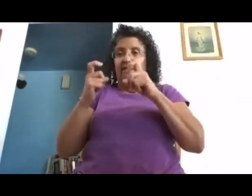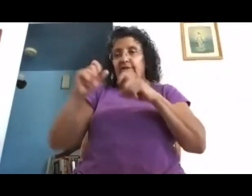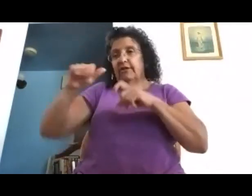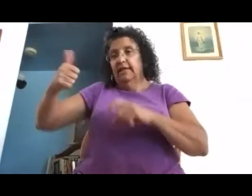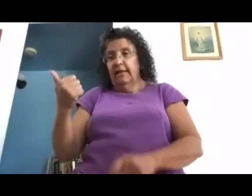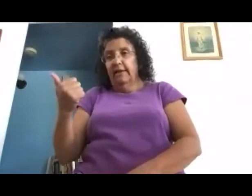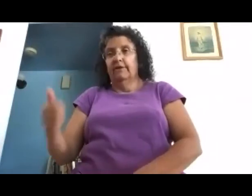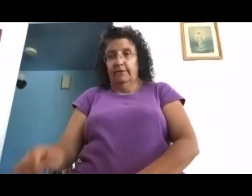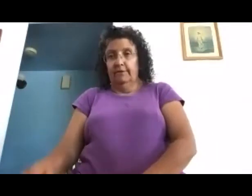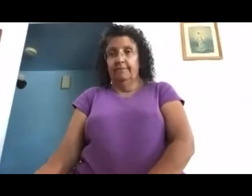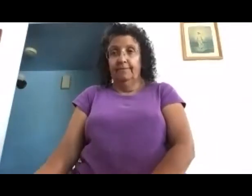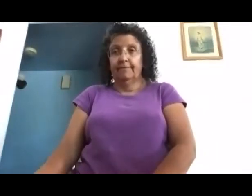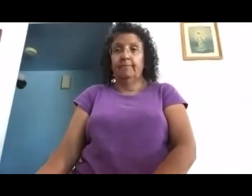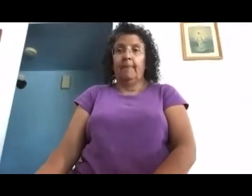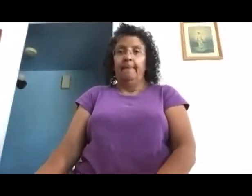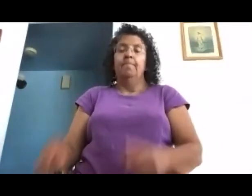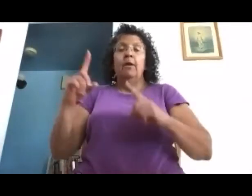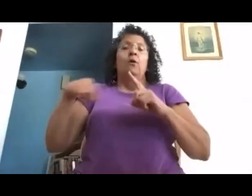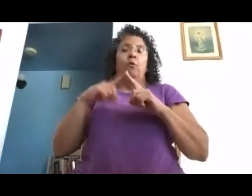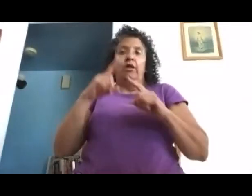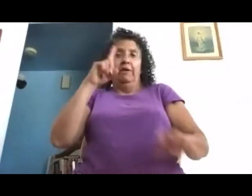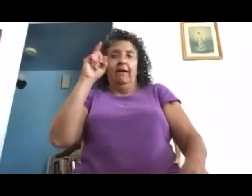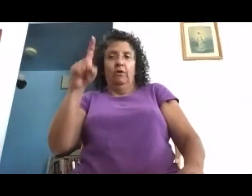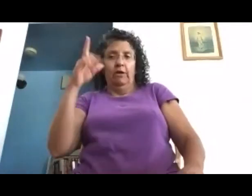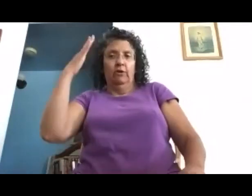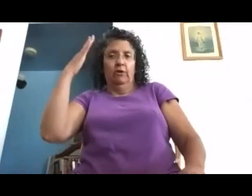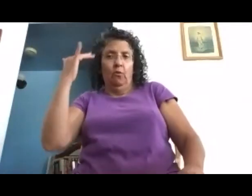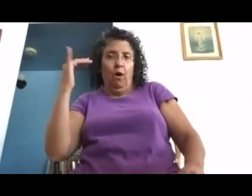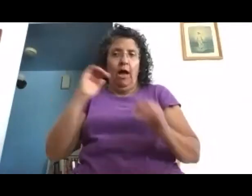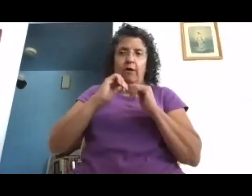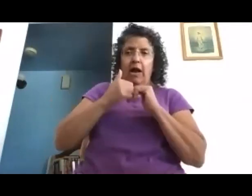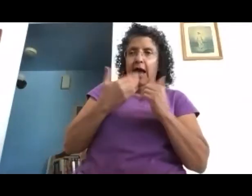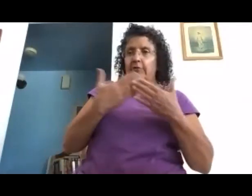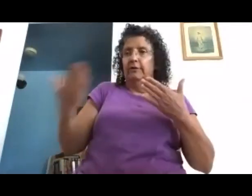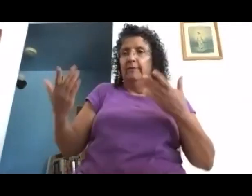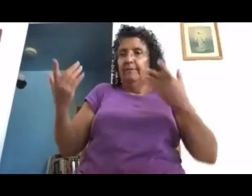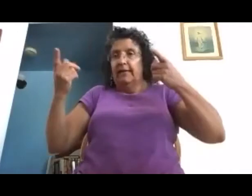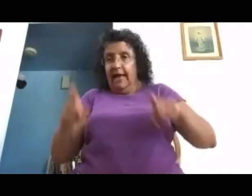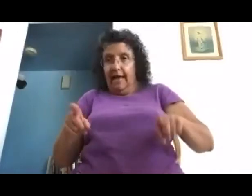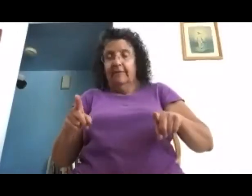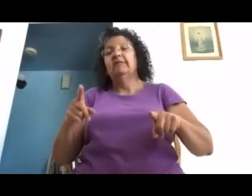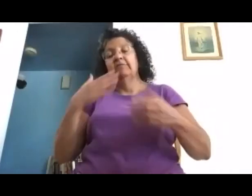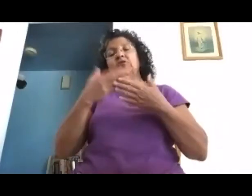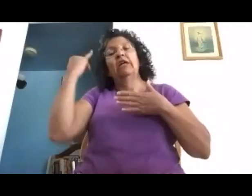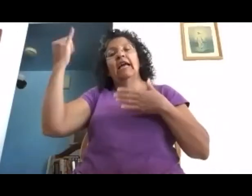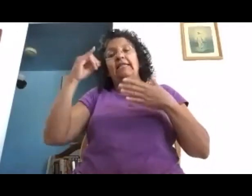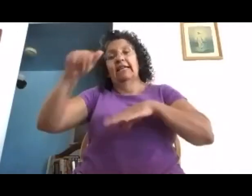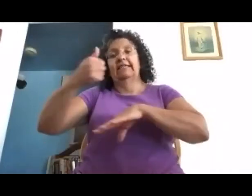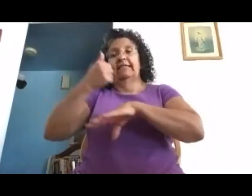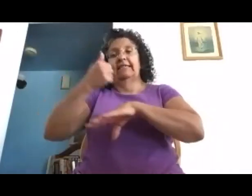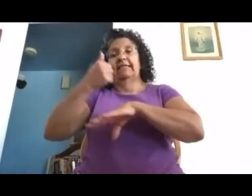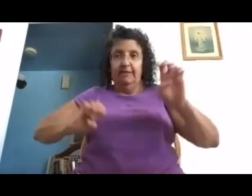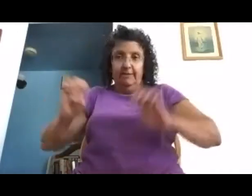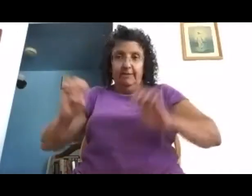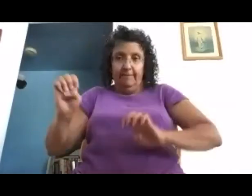a question about why or how something happens, it's good to set up an experiment. So on that same sheet